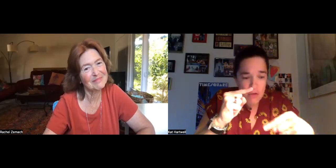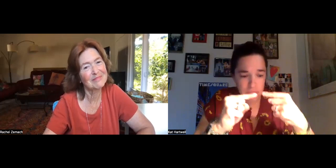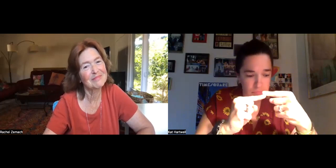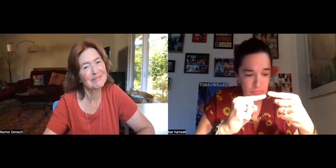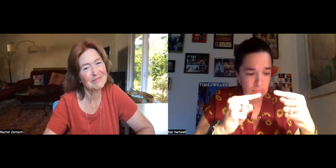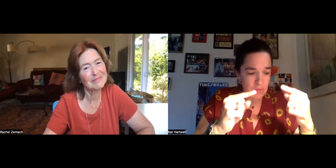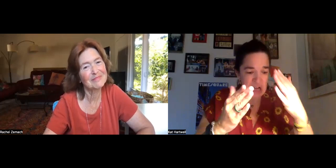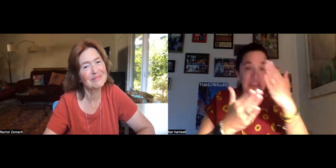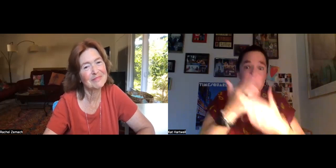year.